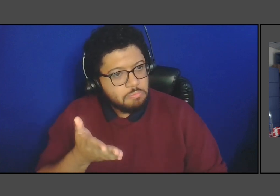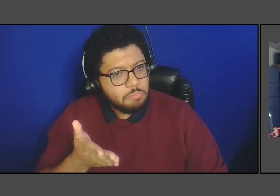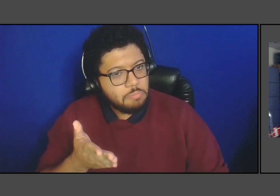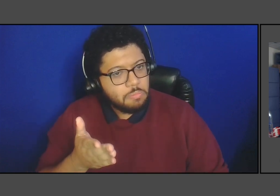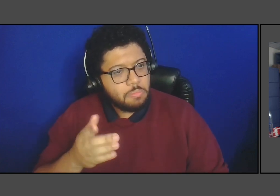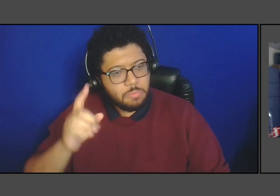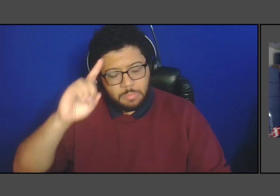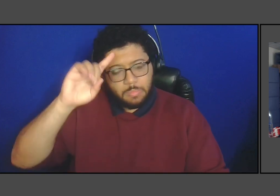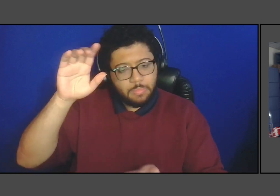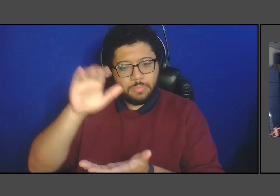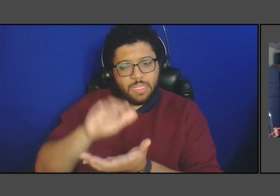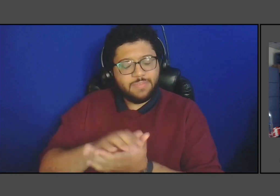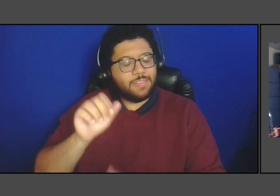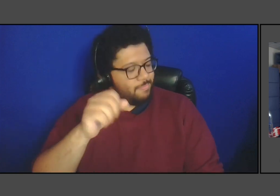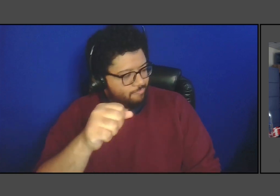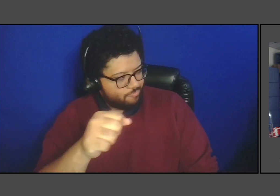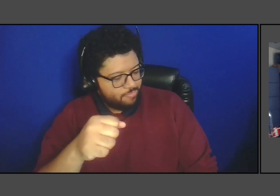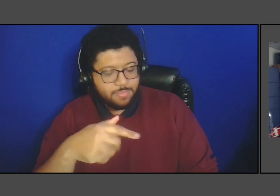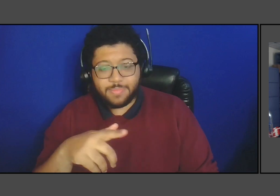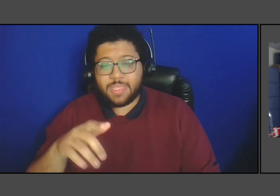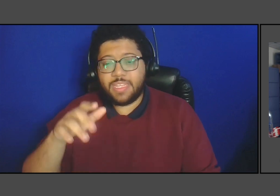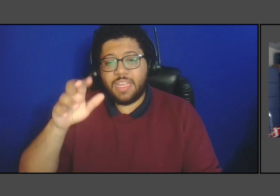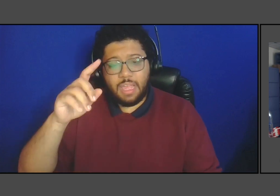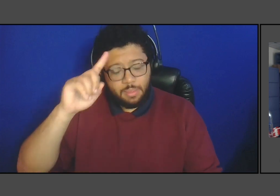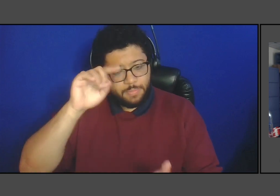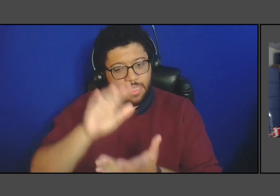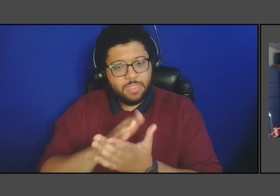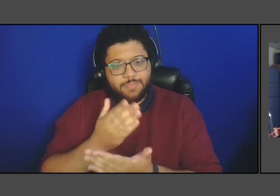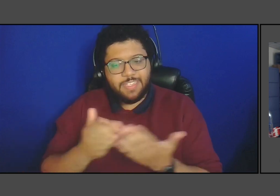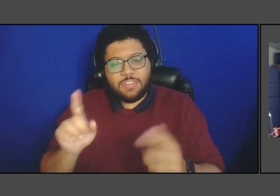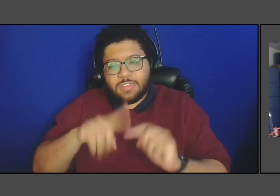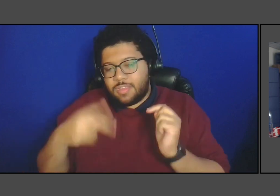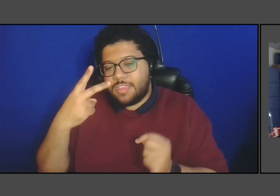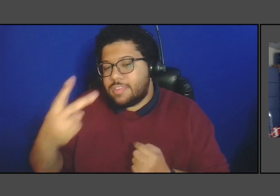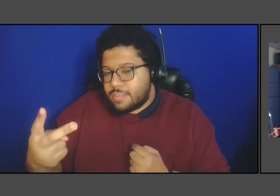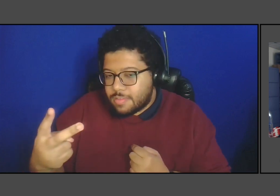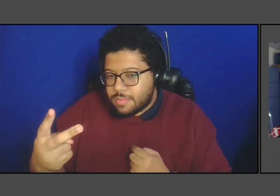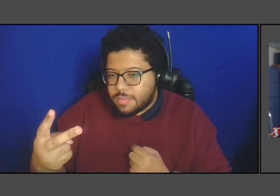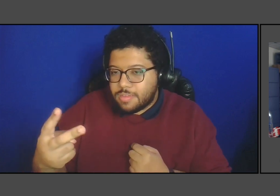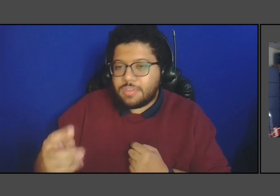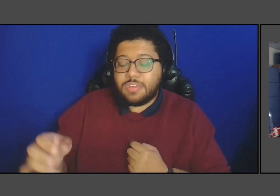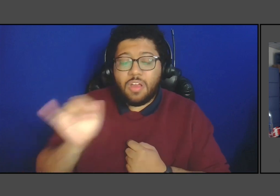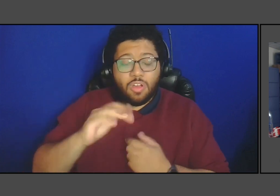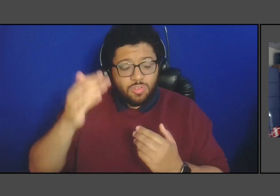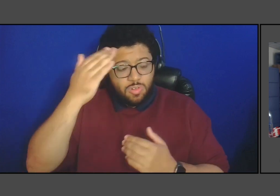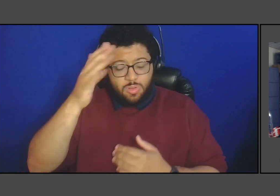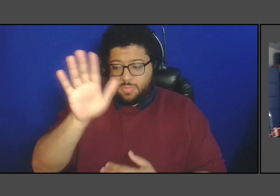it's believing in that unseen, and also knowing what they endured. I mean, you know,